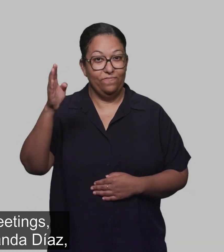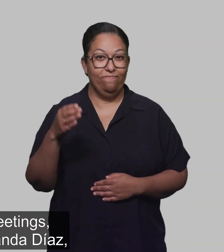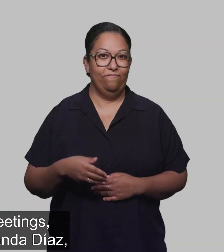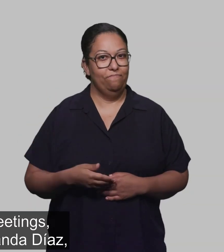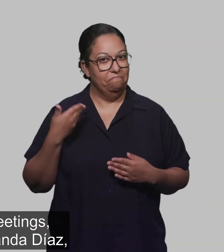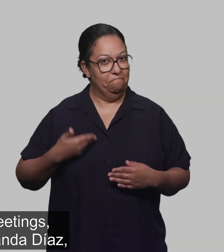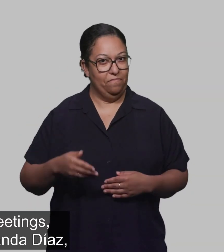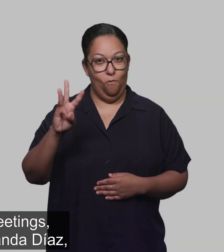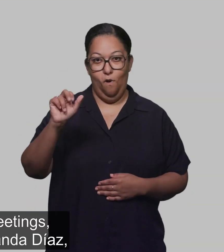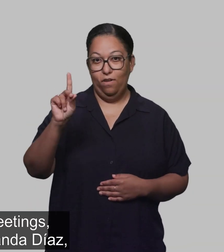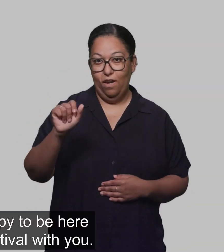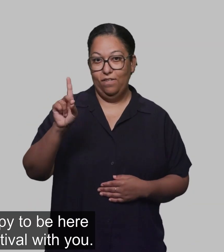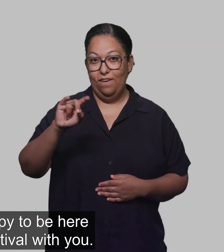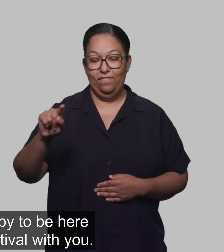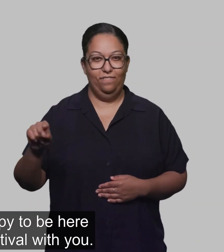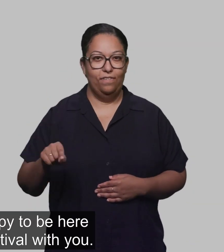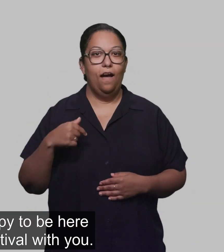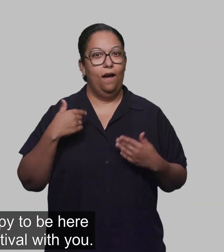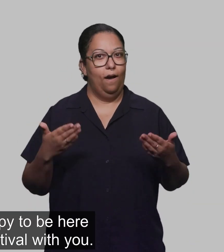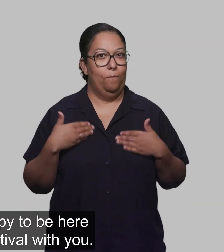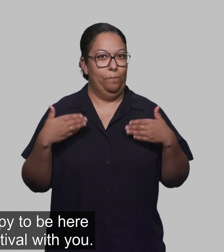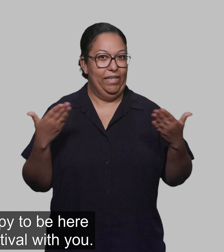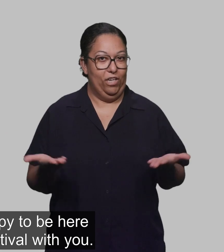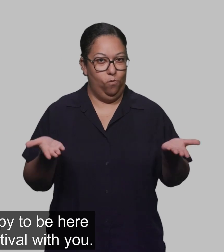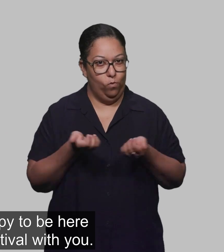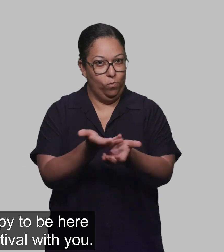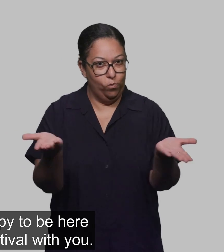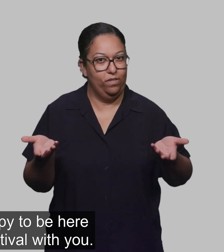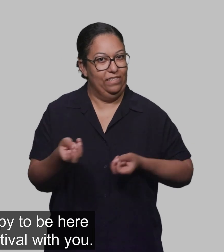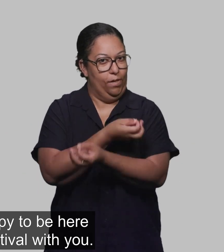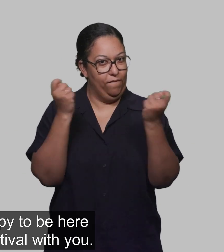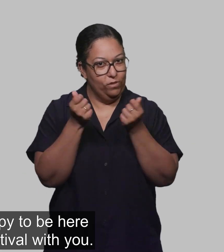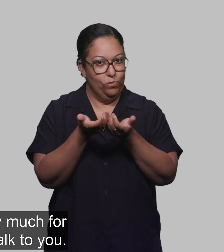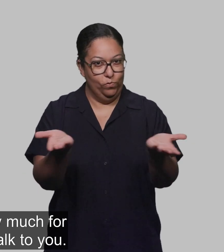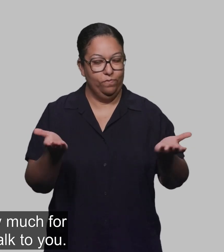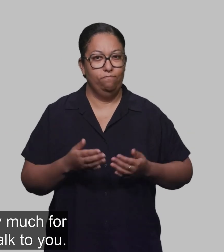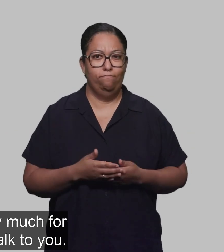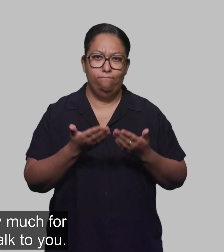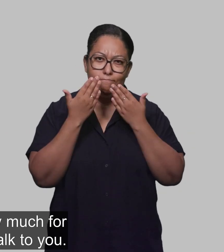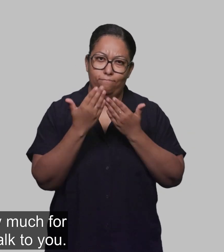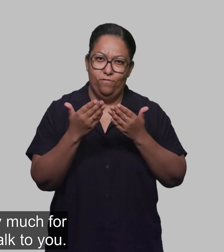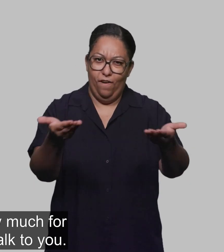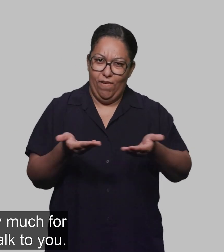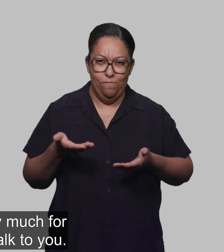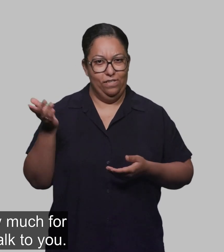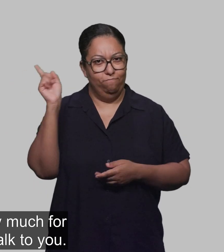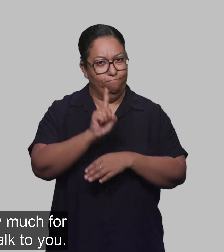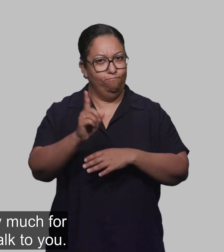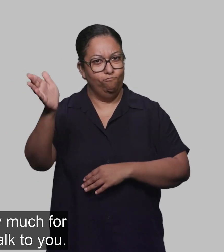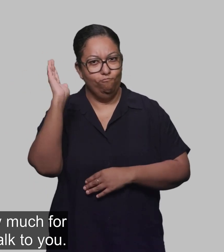Greetings. My name is Wanda Dìaz, and I am very happy to be here at the STEMIE Festival with you. Thank you very much for inviting